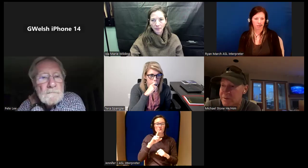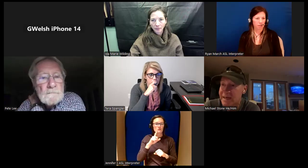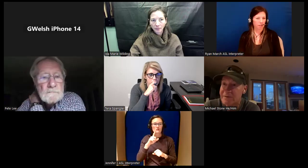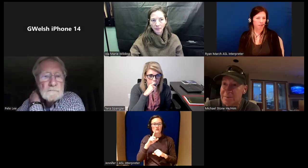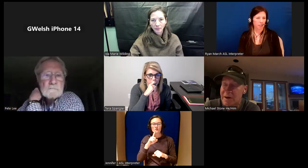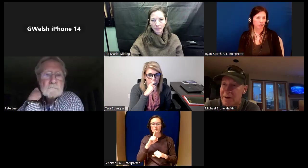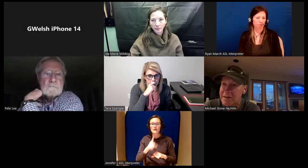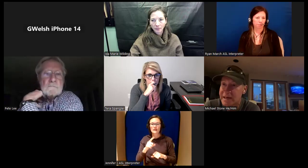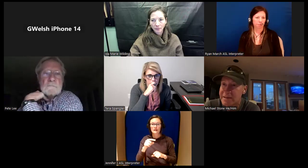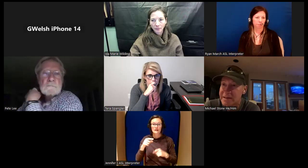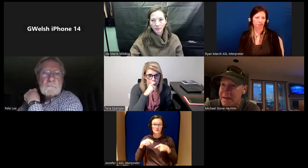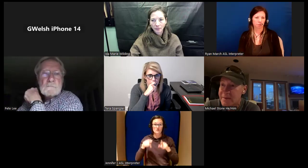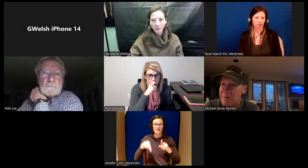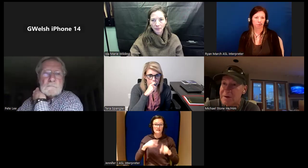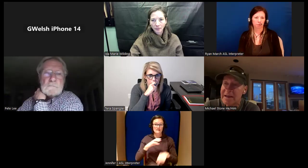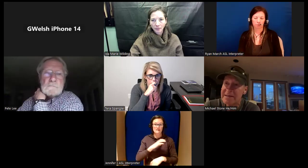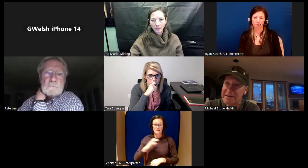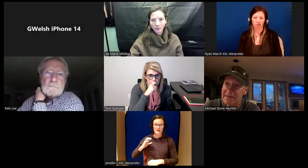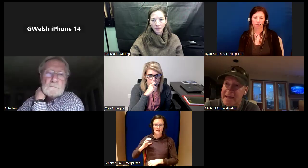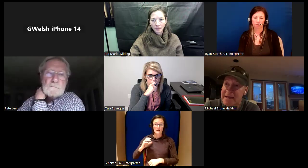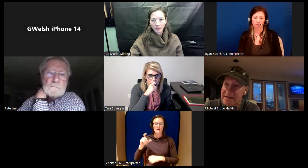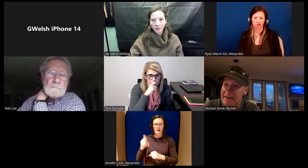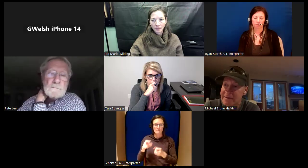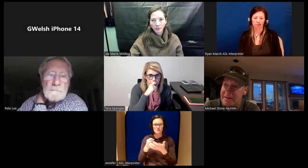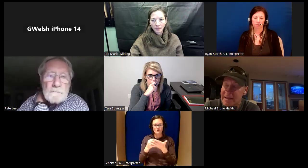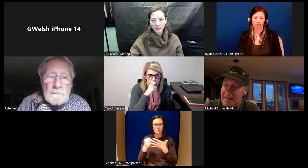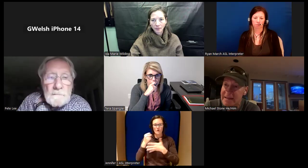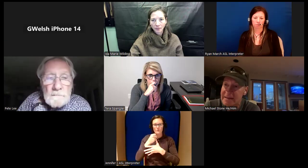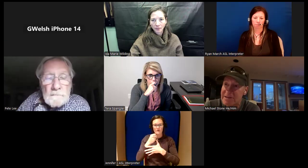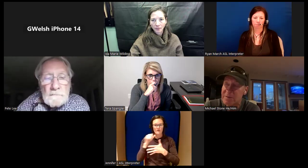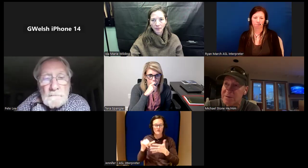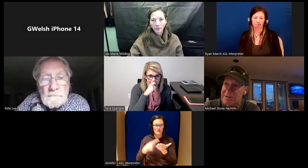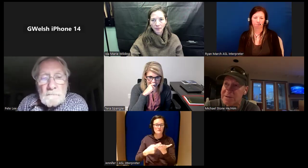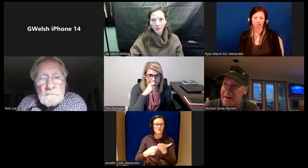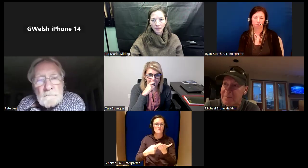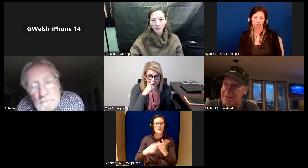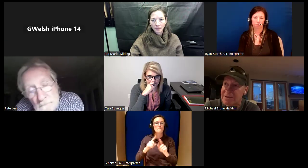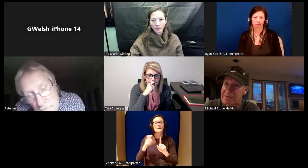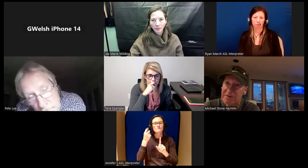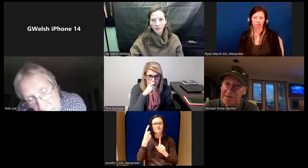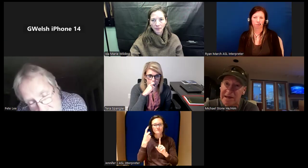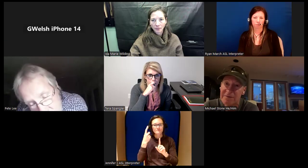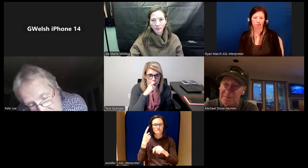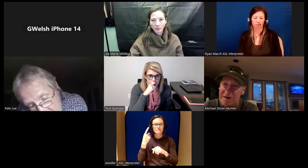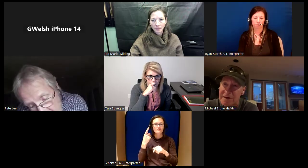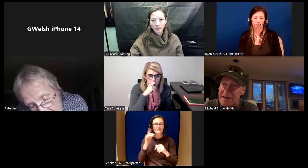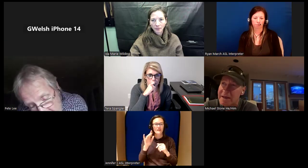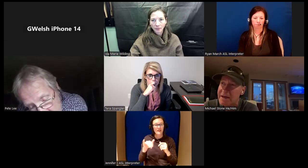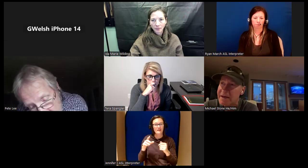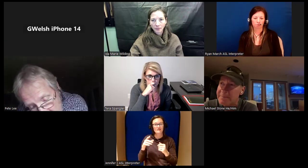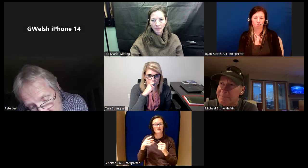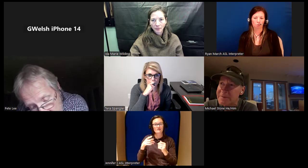committee, we're going to have to prioritize, but realizing that last one with staff compensation is going to have some